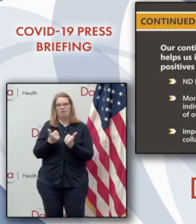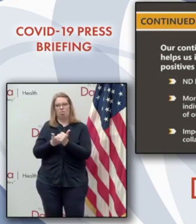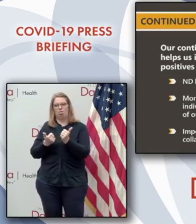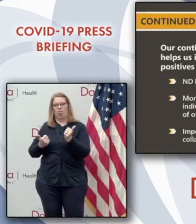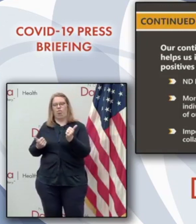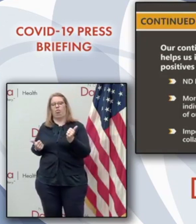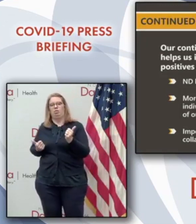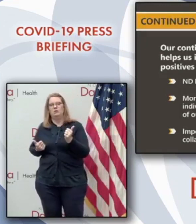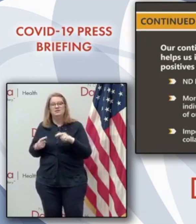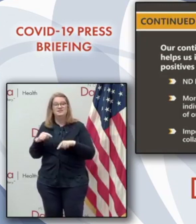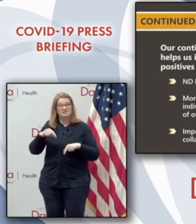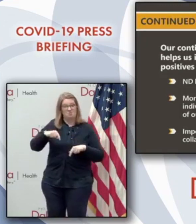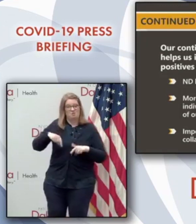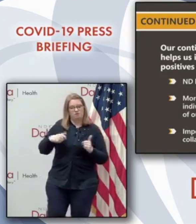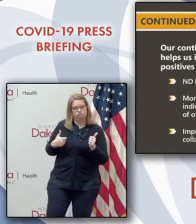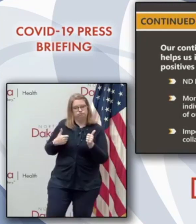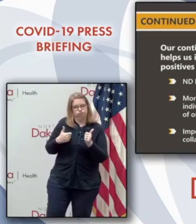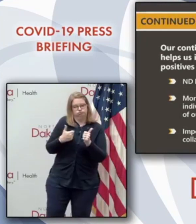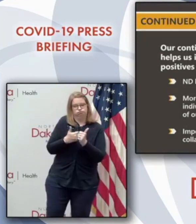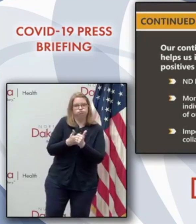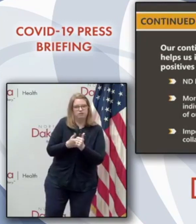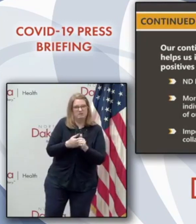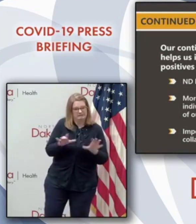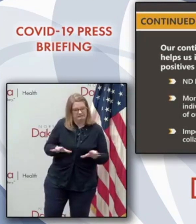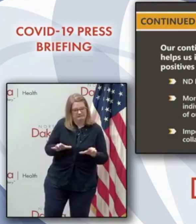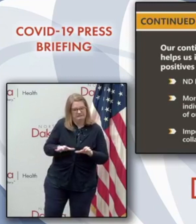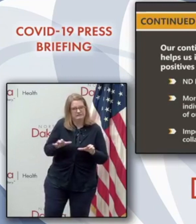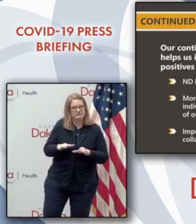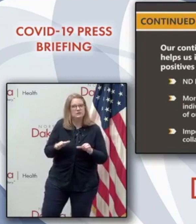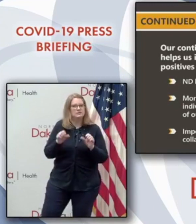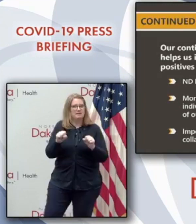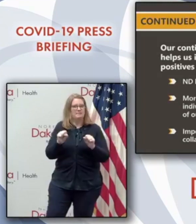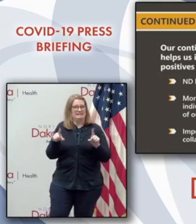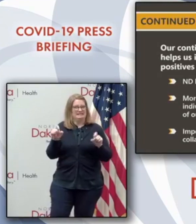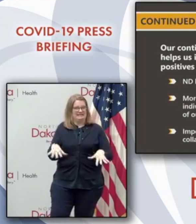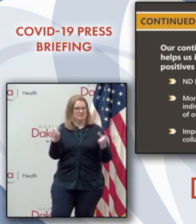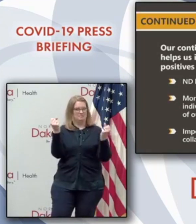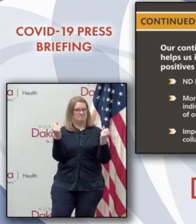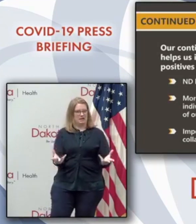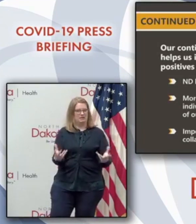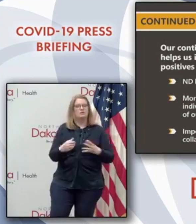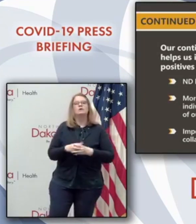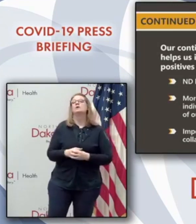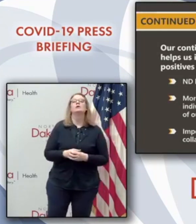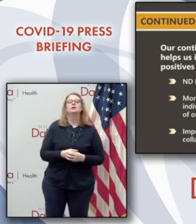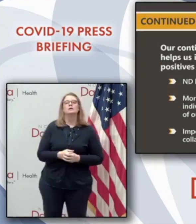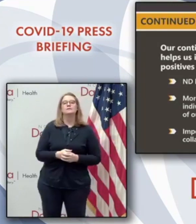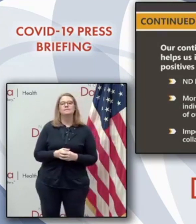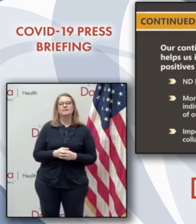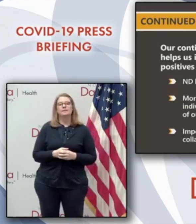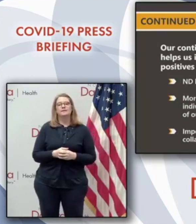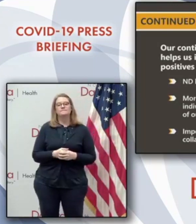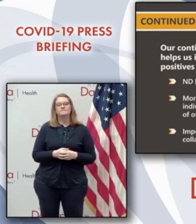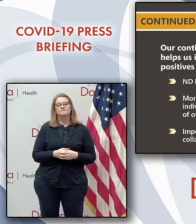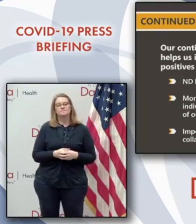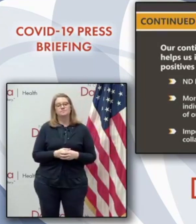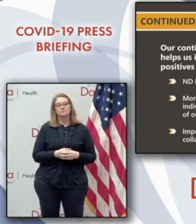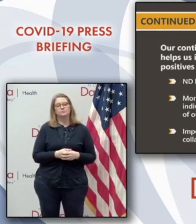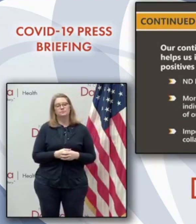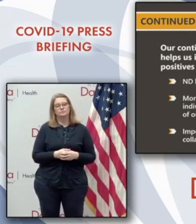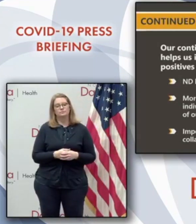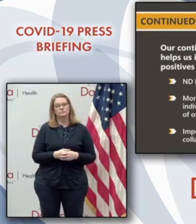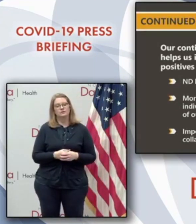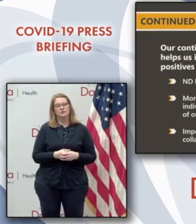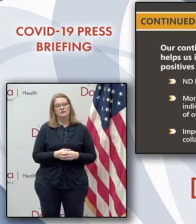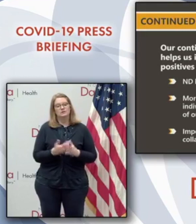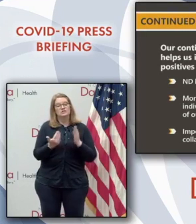in building up our in-state testing capacity. Yesterday, we did distribute, we've got